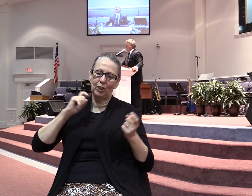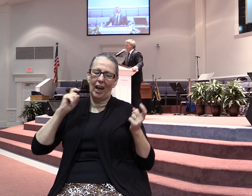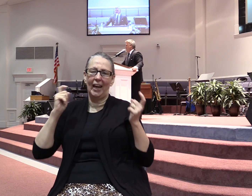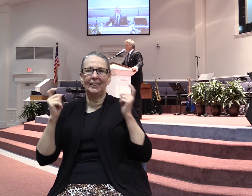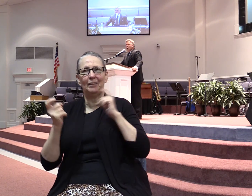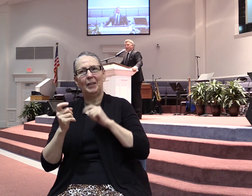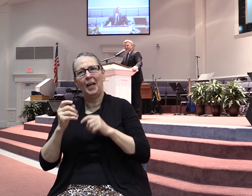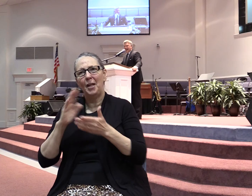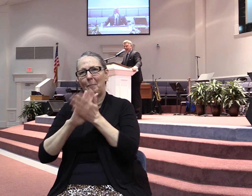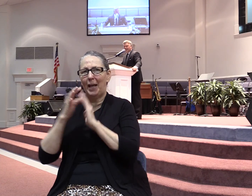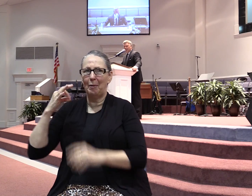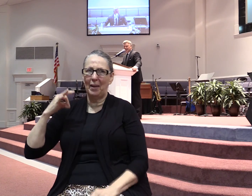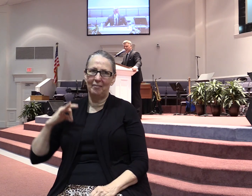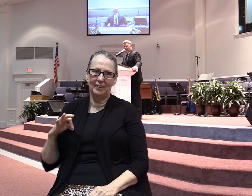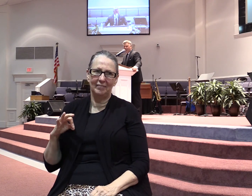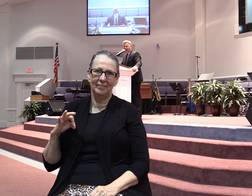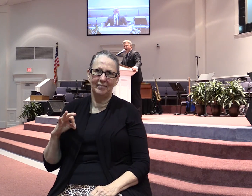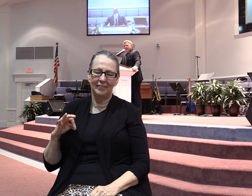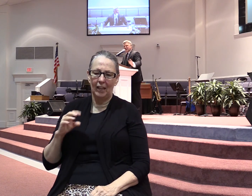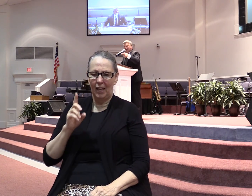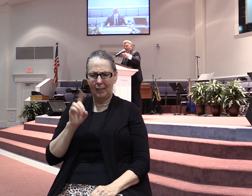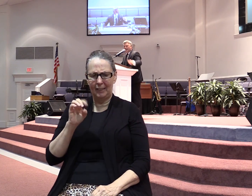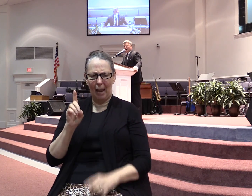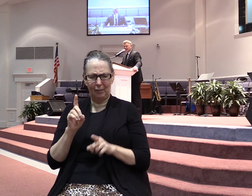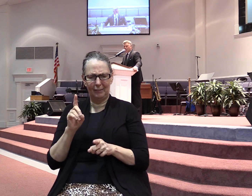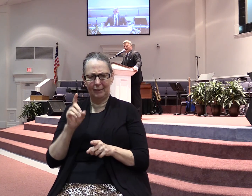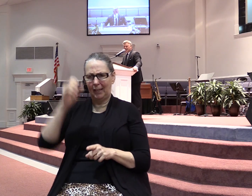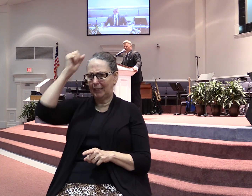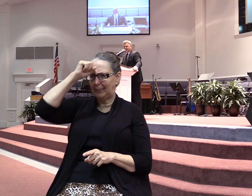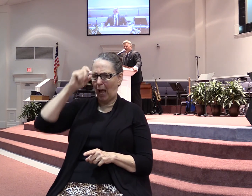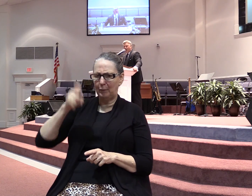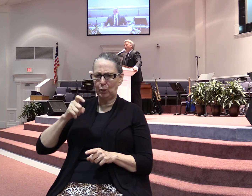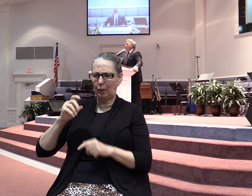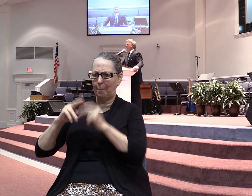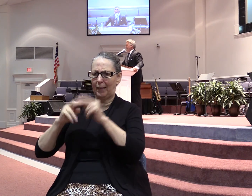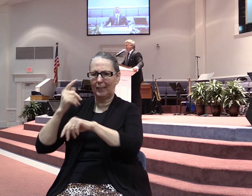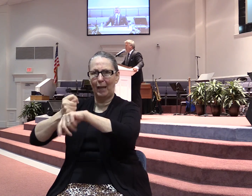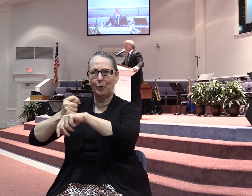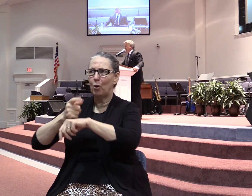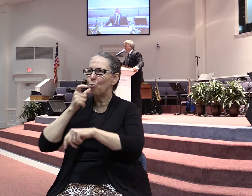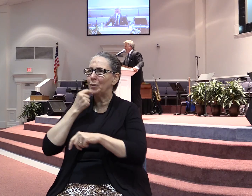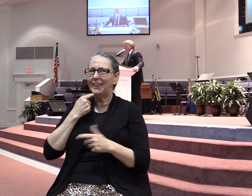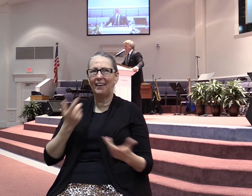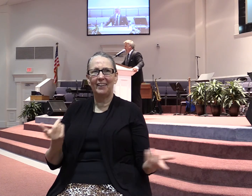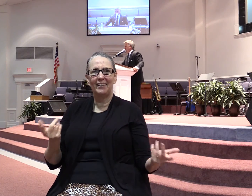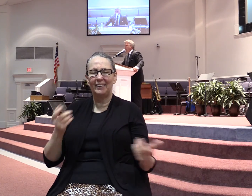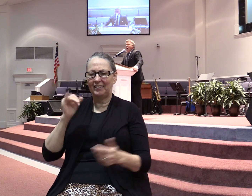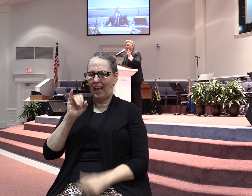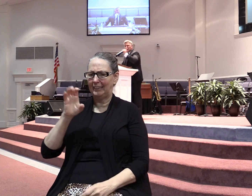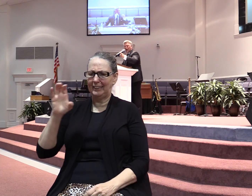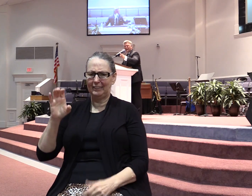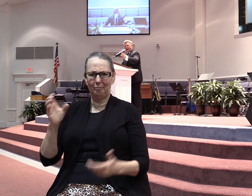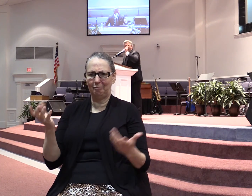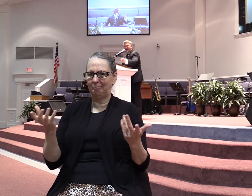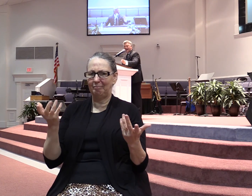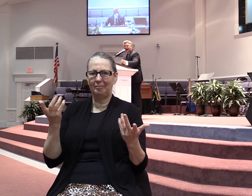who in this house would say David wasn't the right one, that Solomon wasn't the one to build the temple? Who in this house would say Isaac wasn't him? But